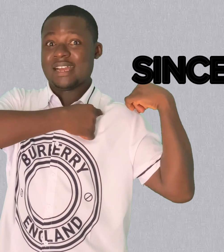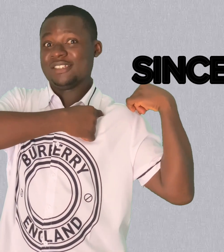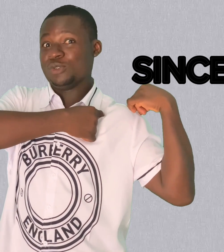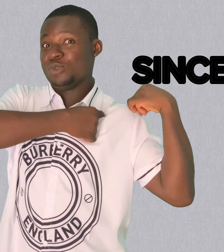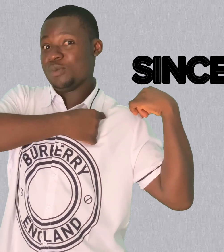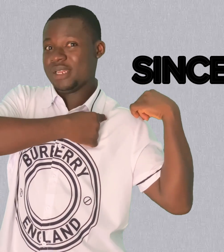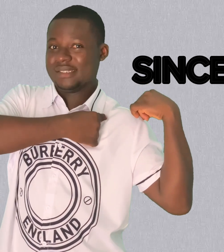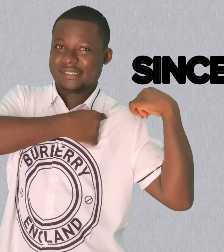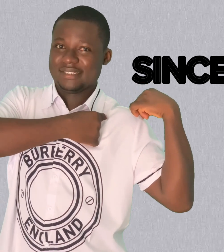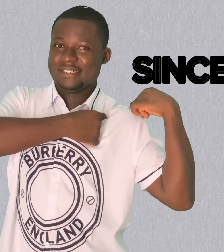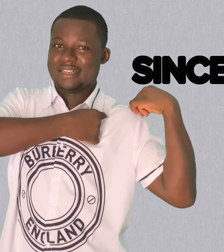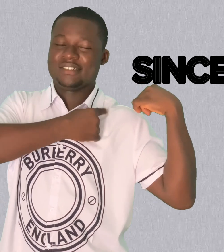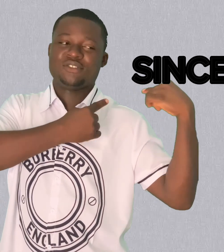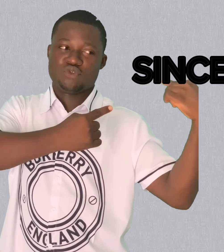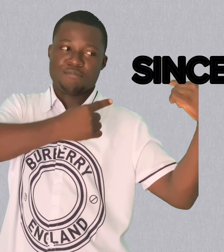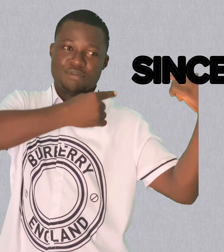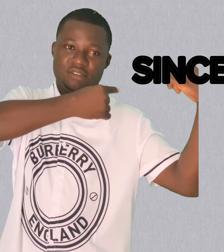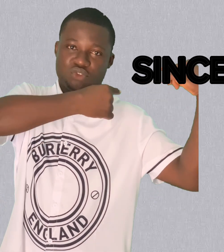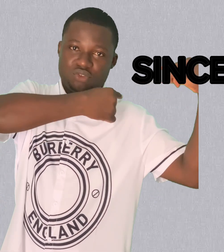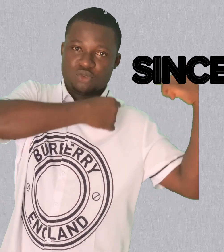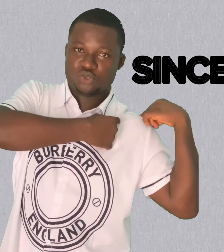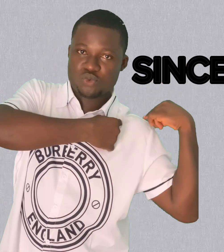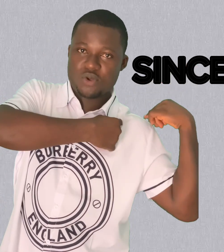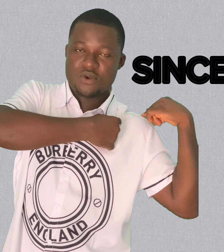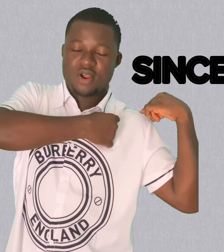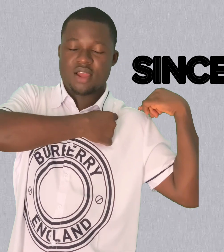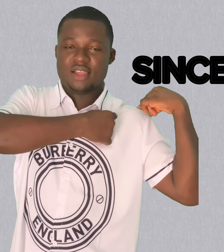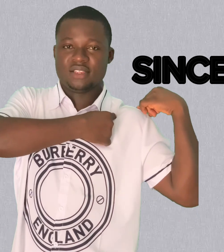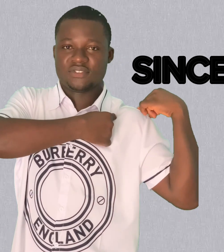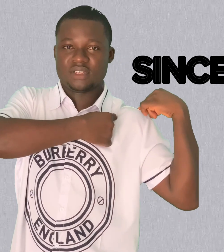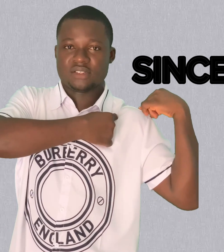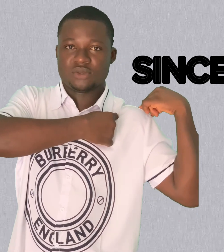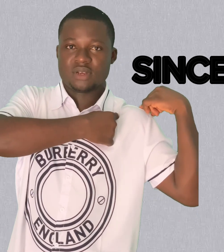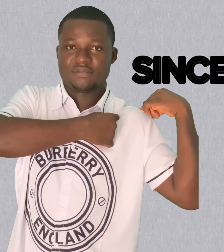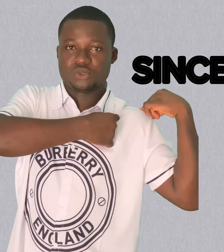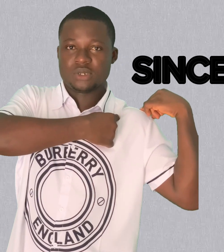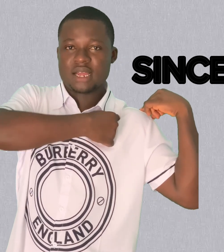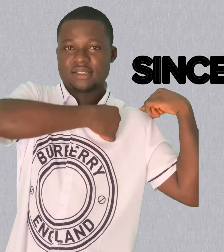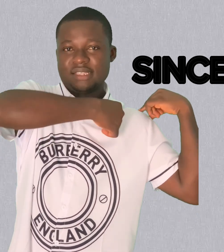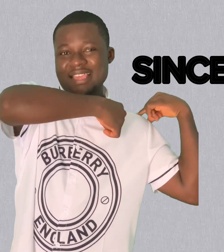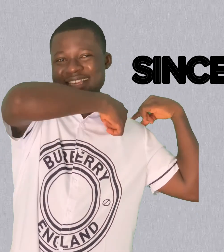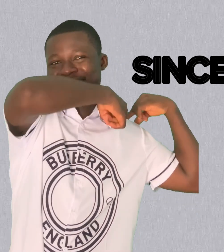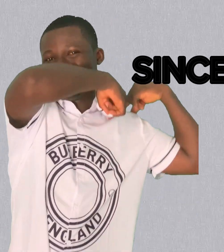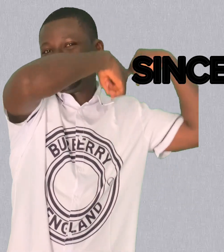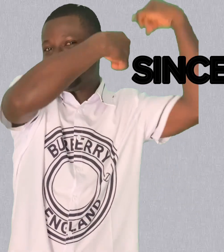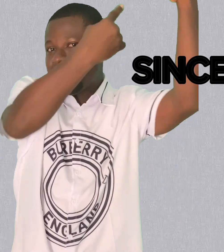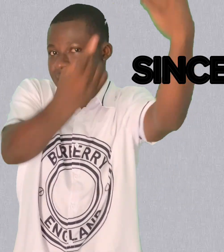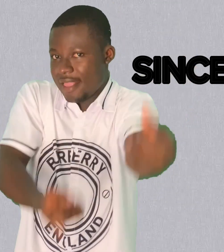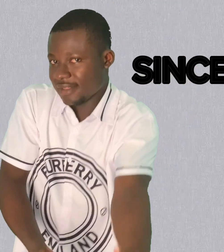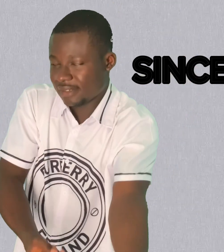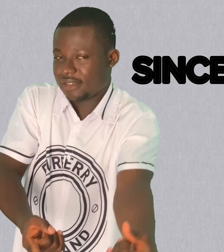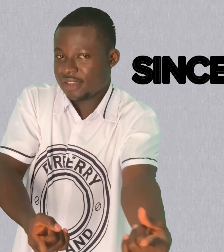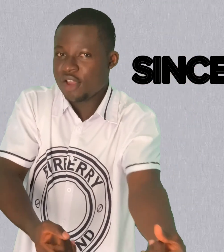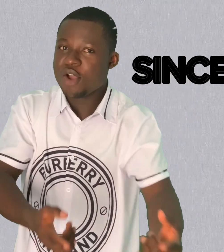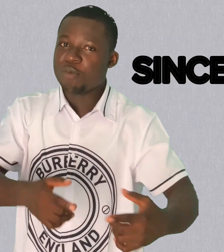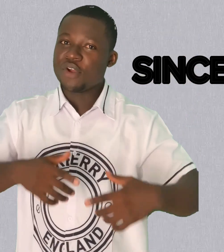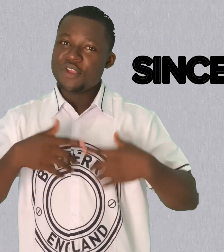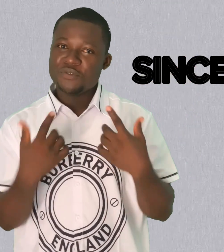is your dominant signing hand, you place your two index fingers on your left shoulder and say since. But if